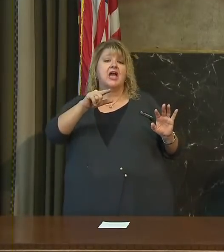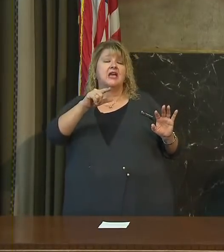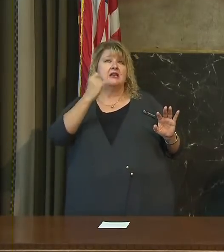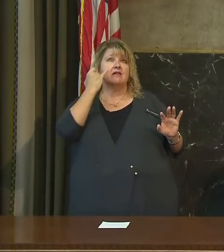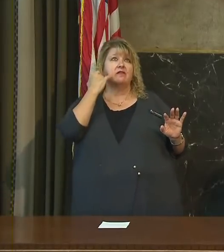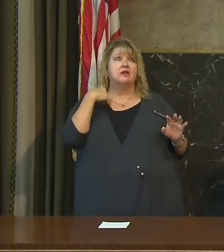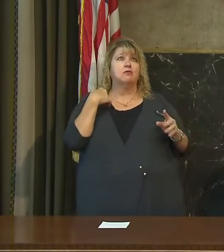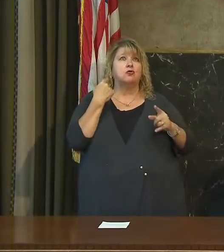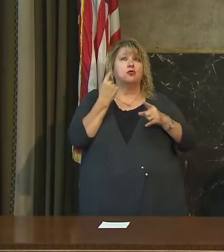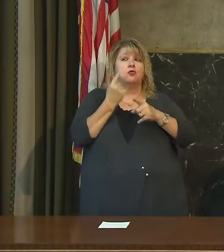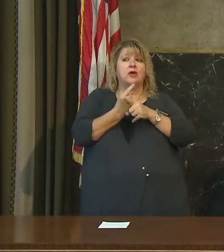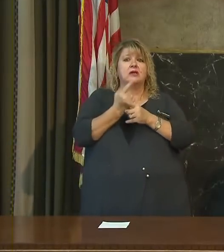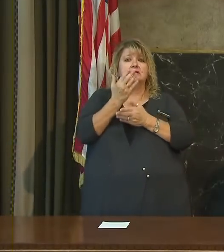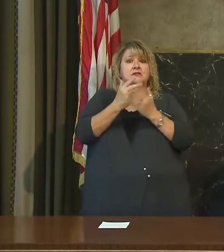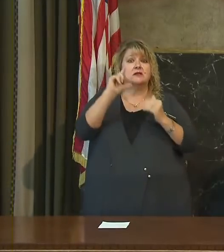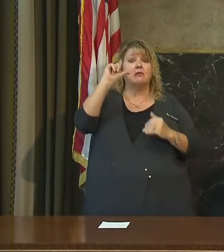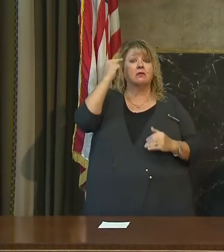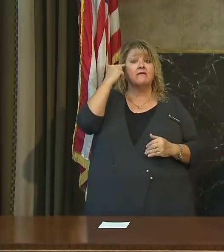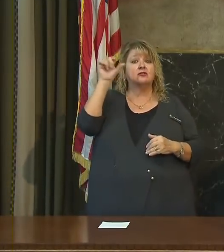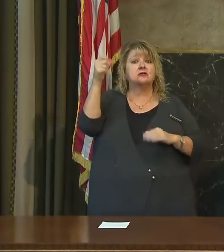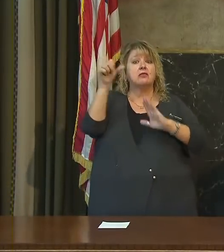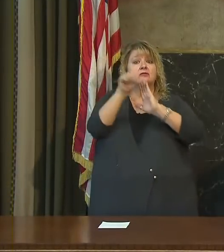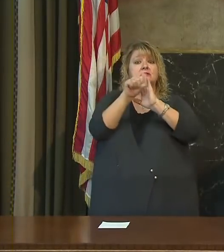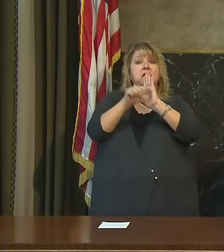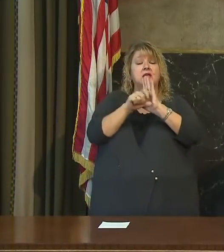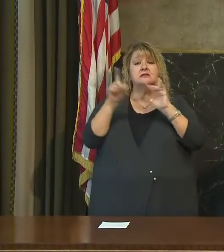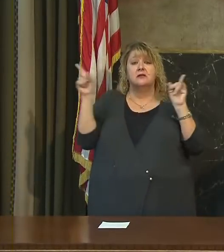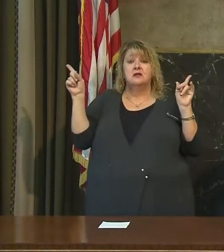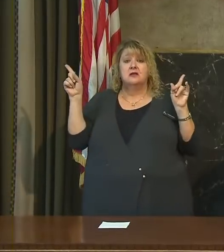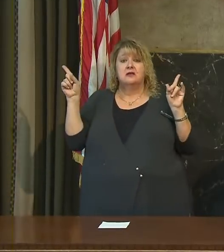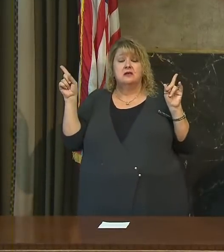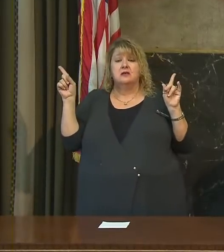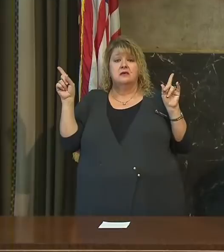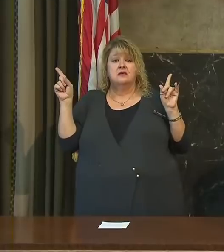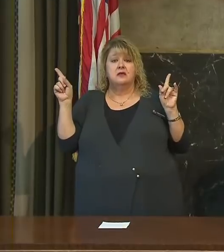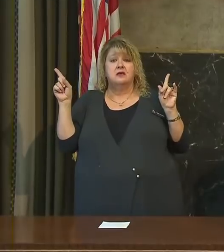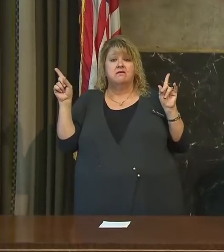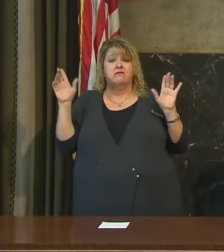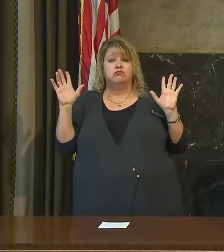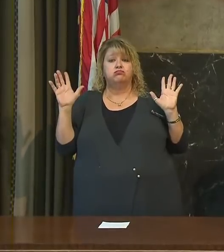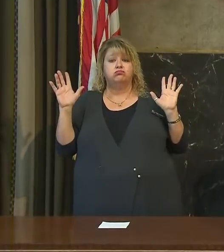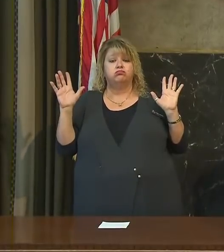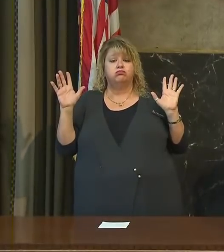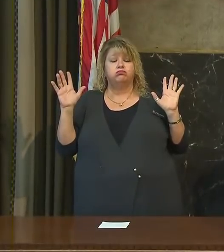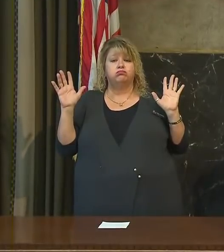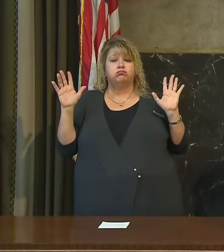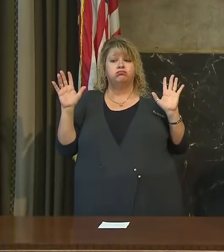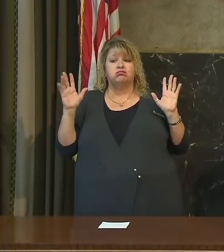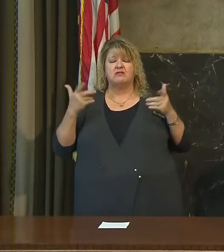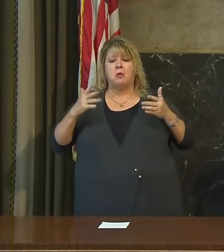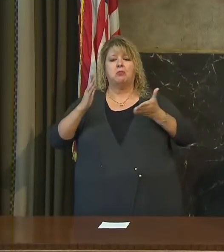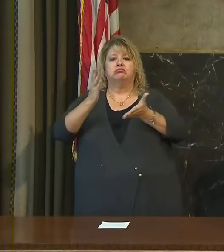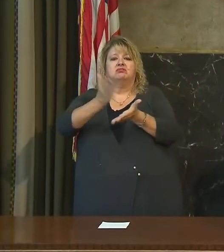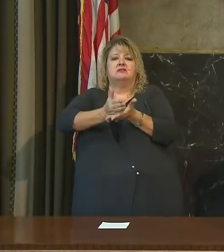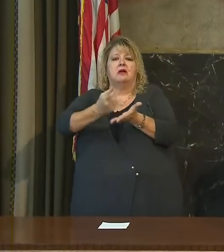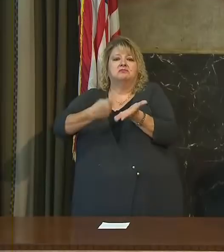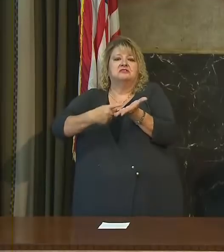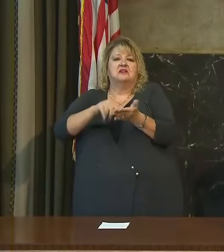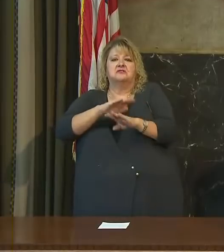mistaken, I've seen where some governors in some states have already taken things off the table. I am not taking anything off the